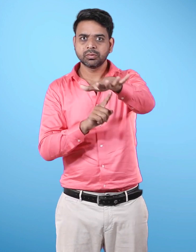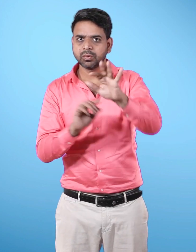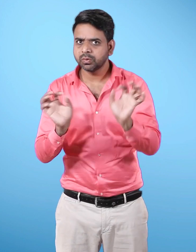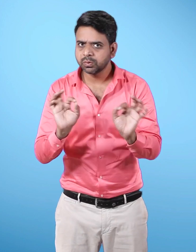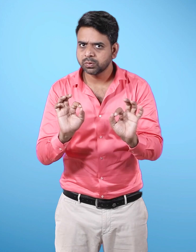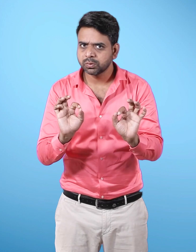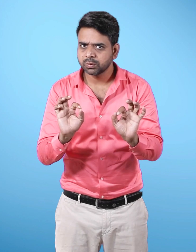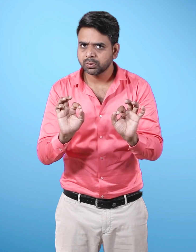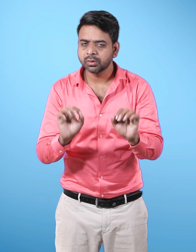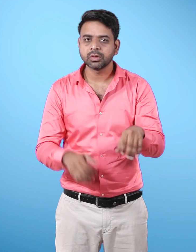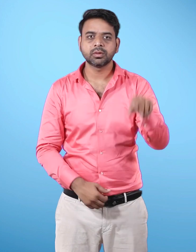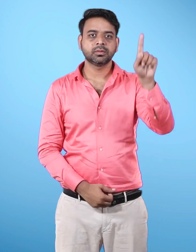insulator, switch,